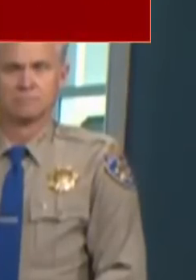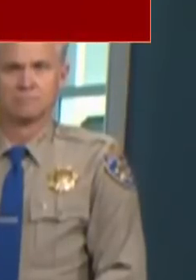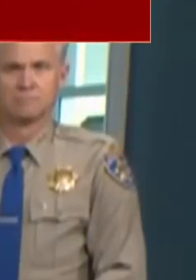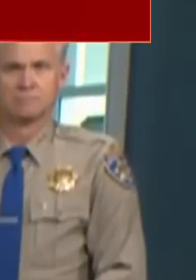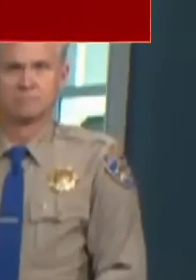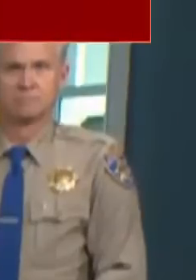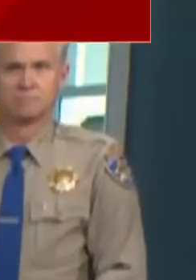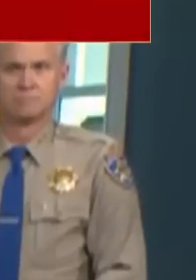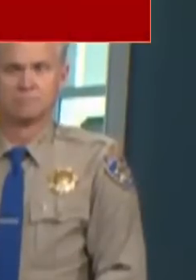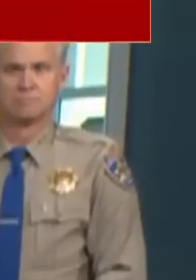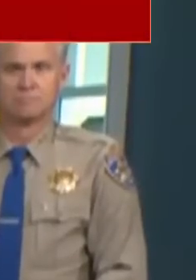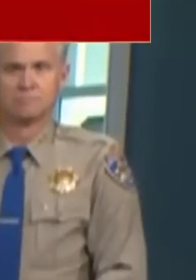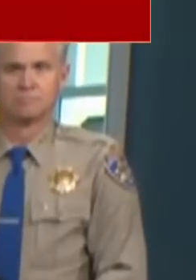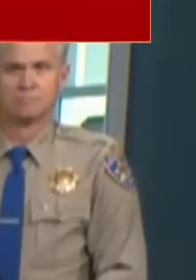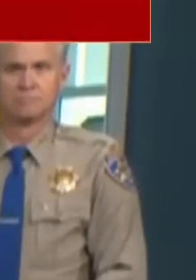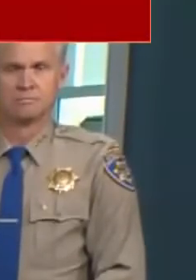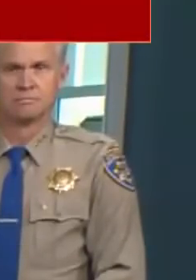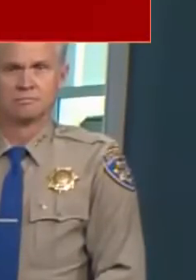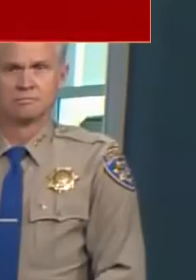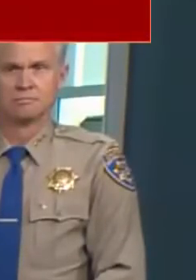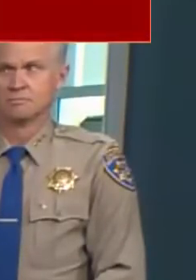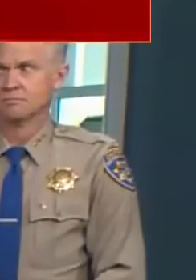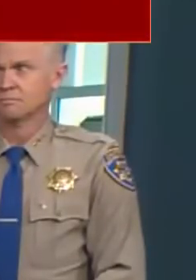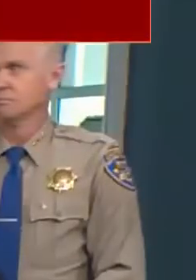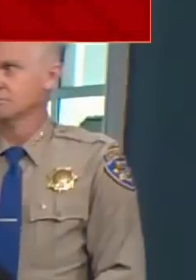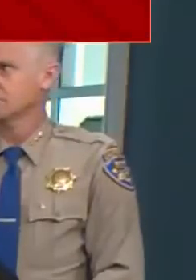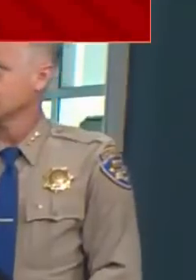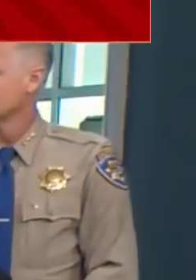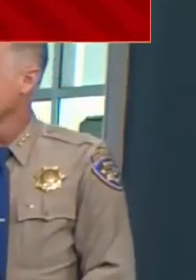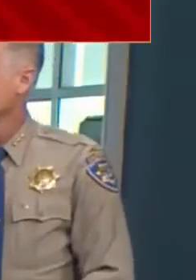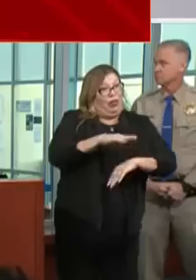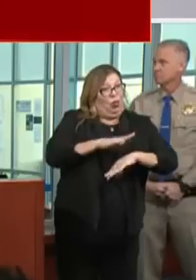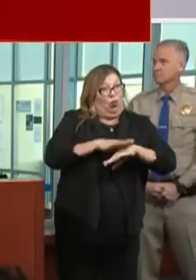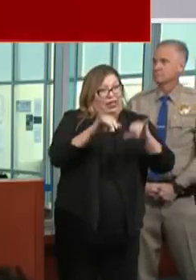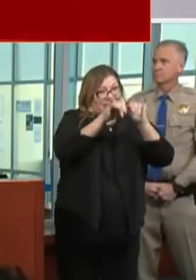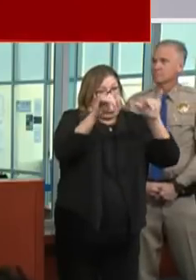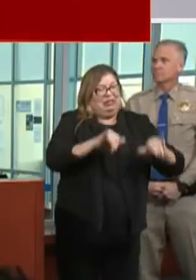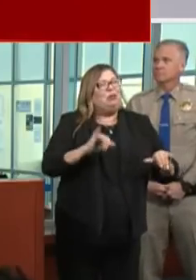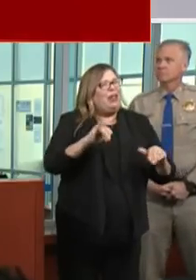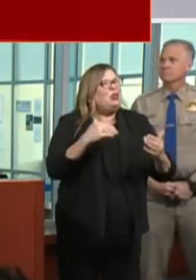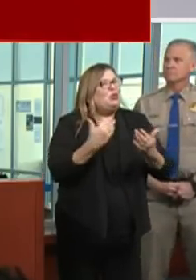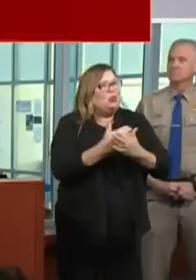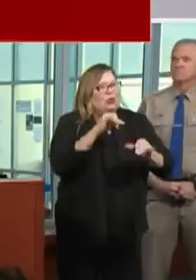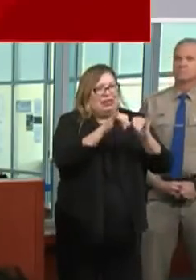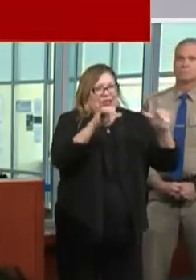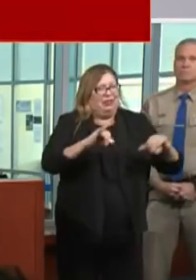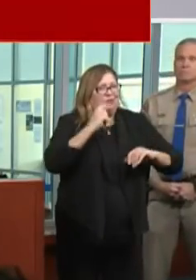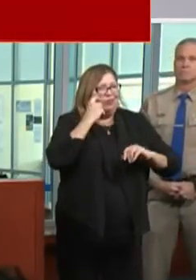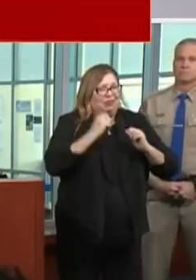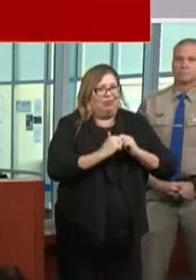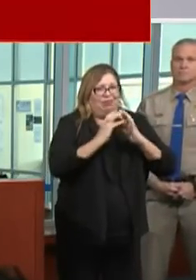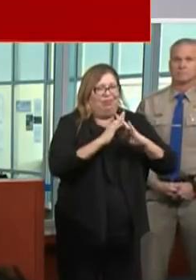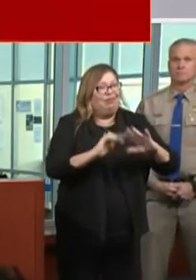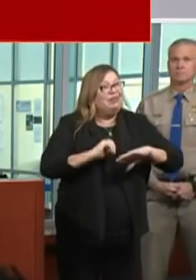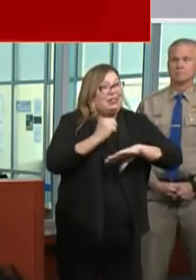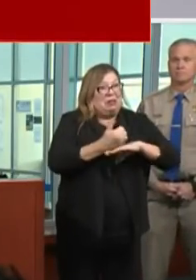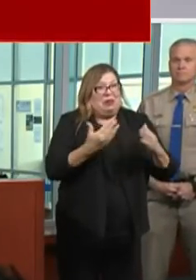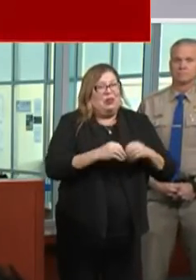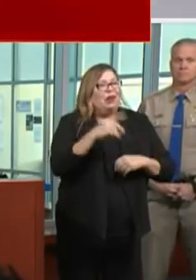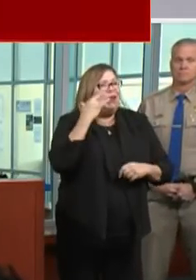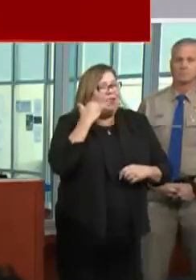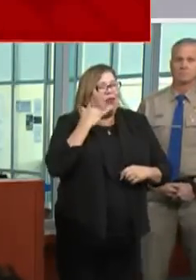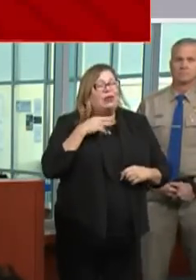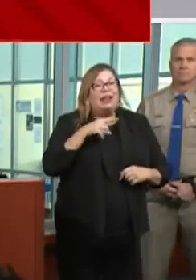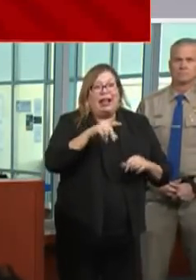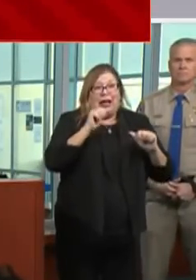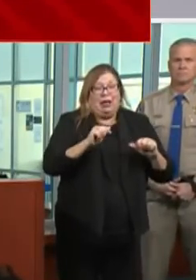interesting to note that the earthquake early warning system, which is the new system that we have, was able to actually